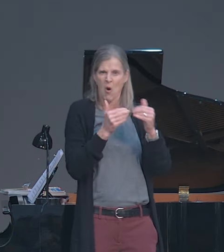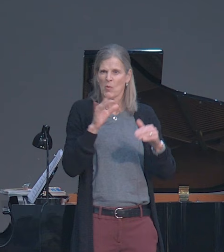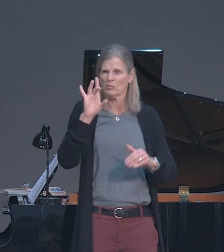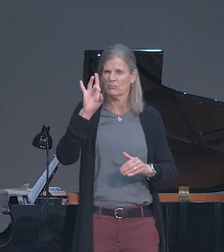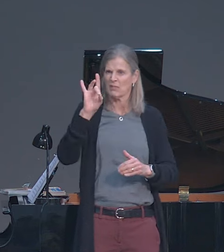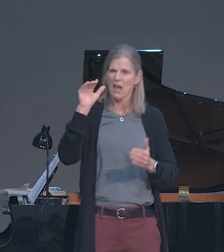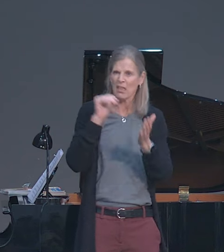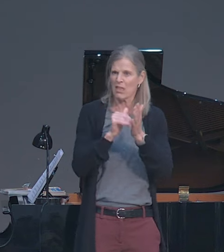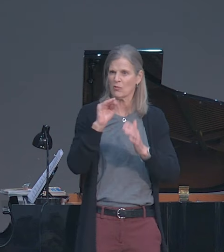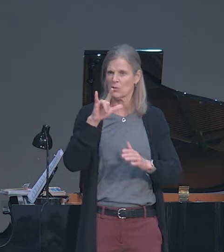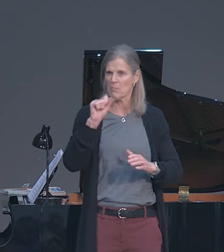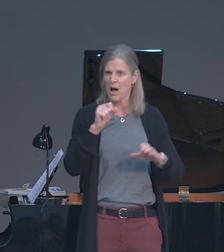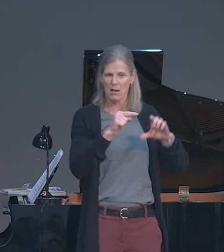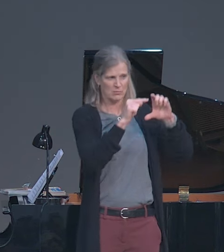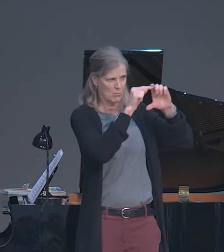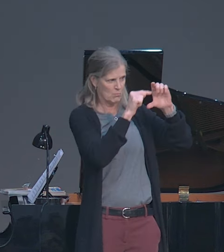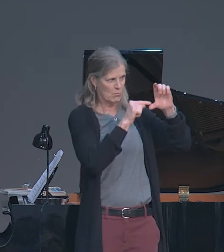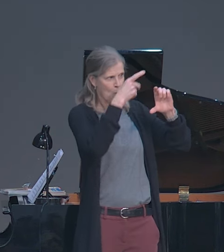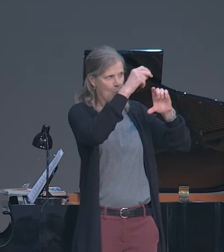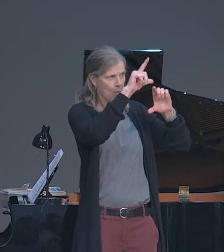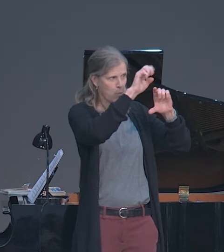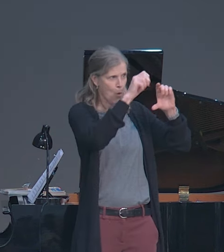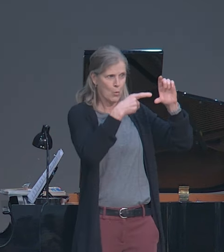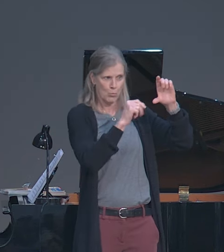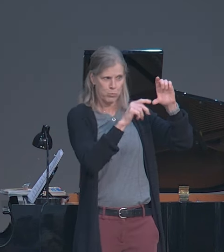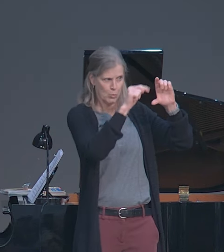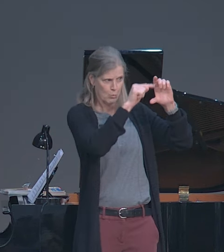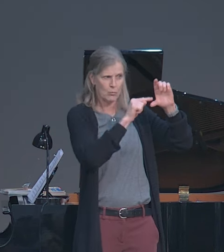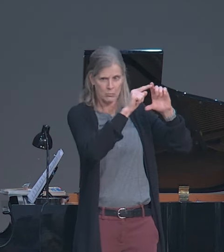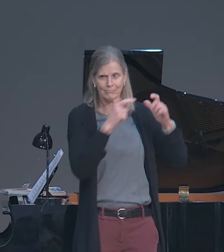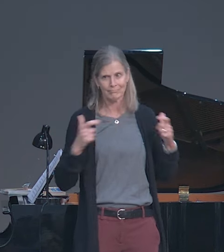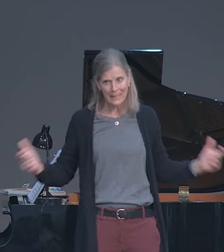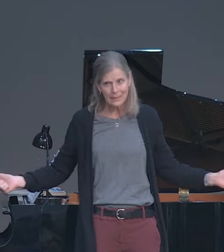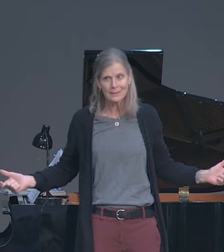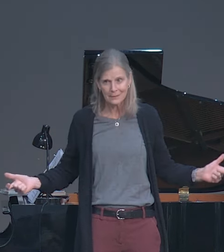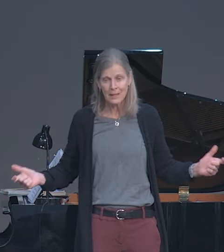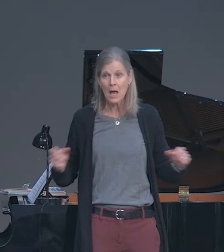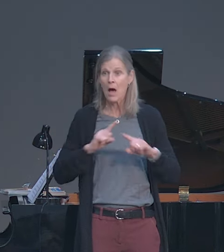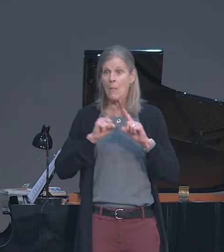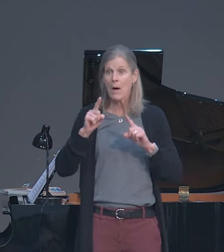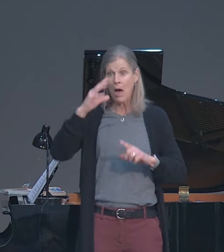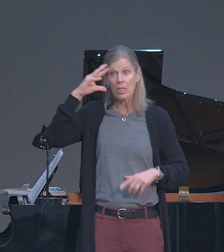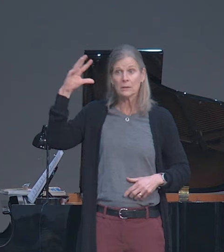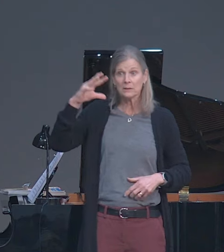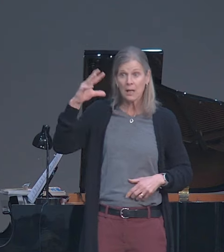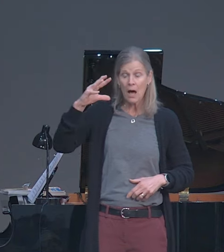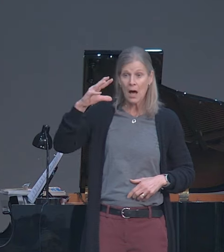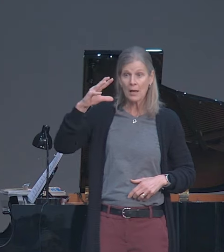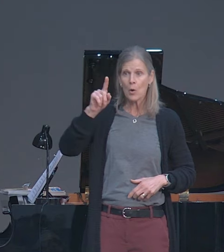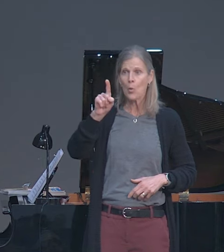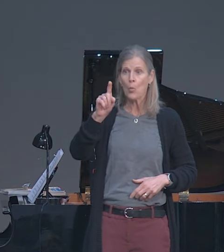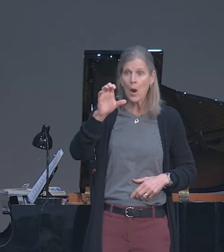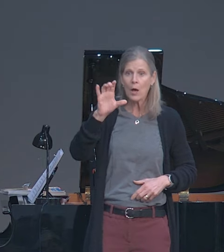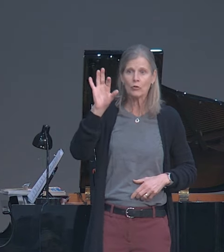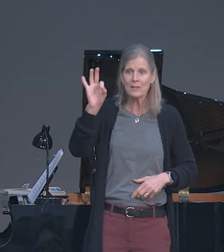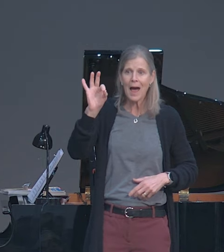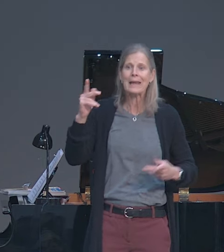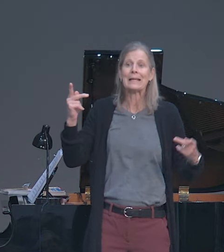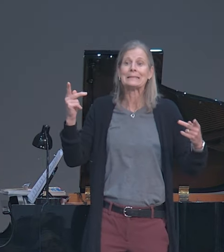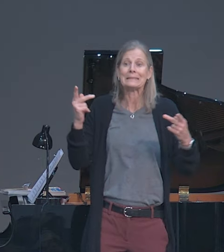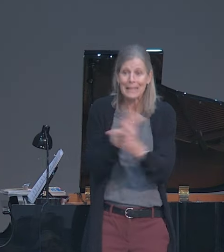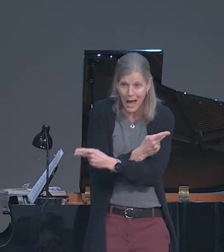7,900 miles if you go from pole to pole. That's pretty big. But did you know that the sun is 109 times